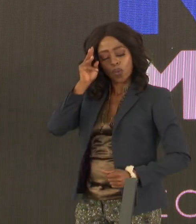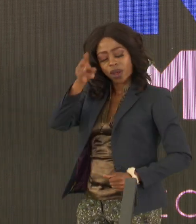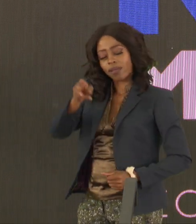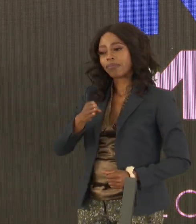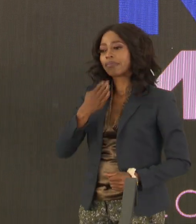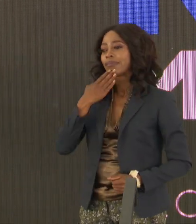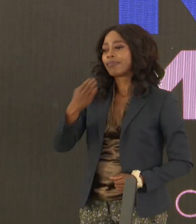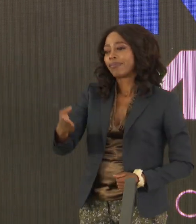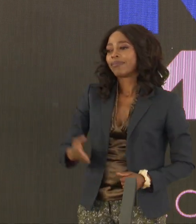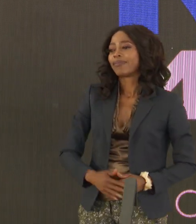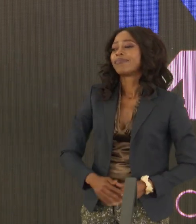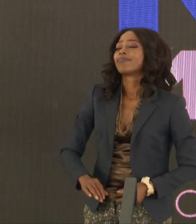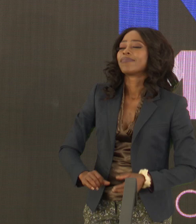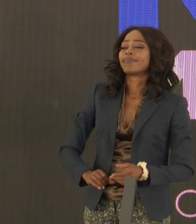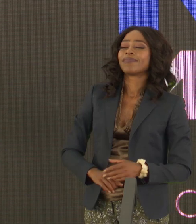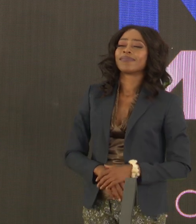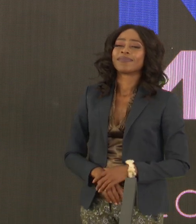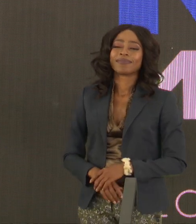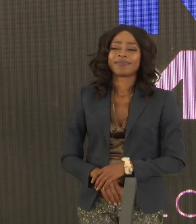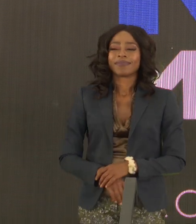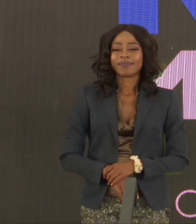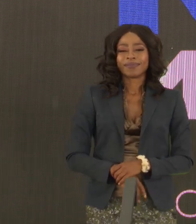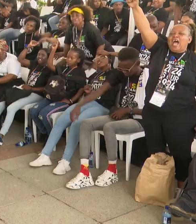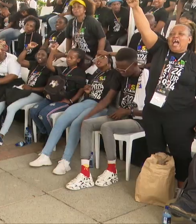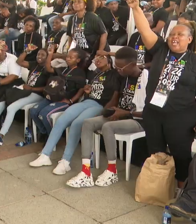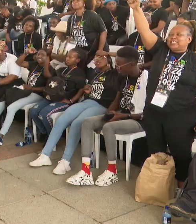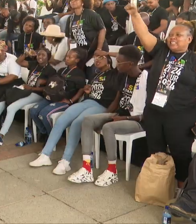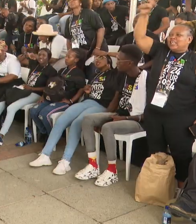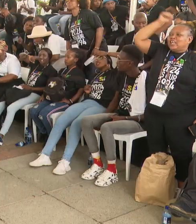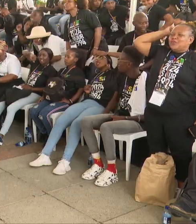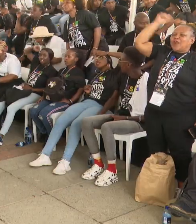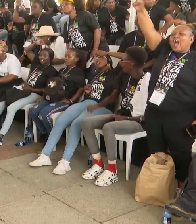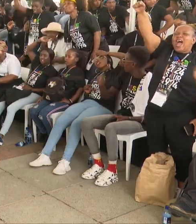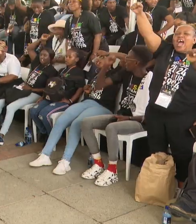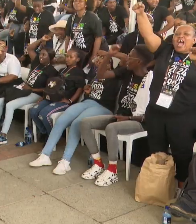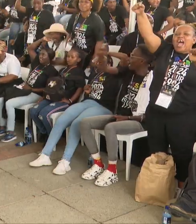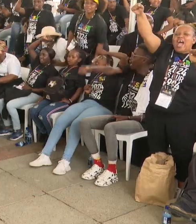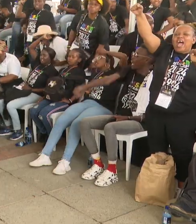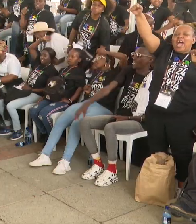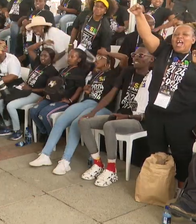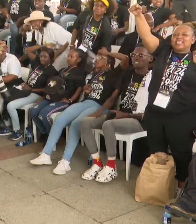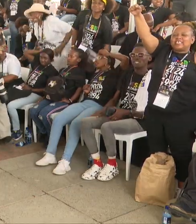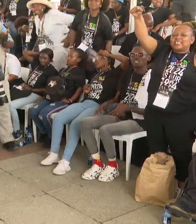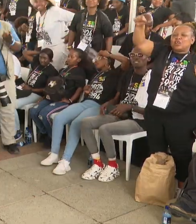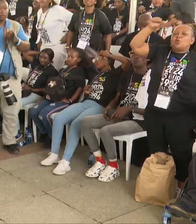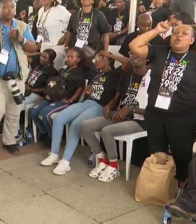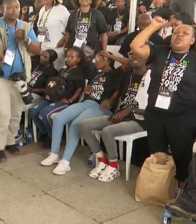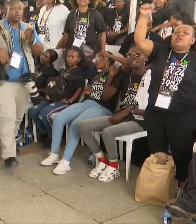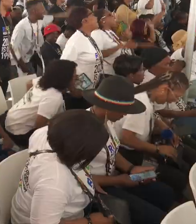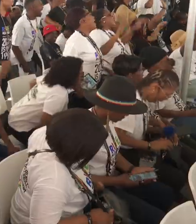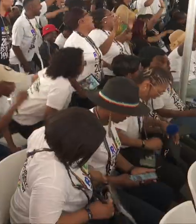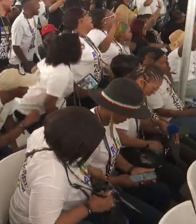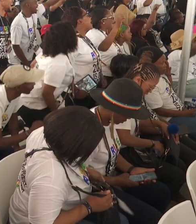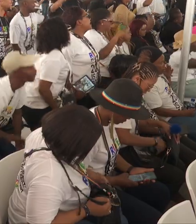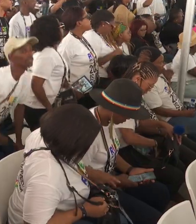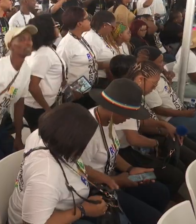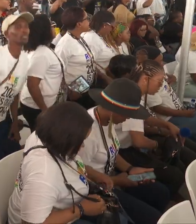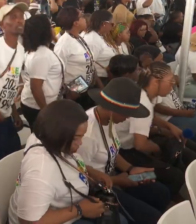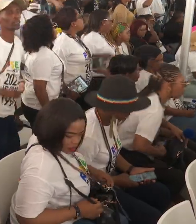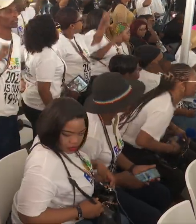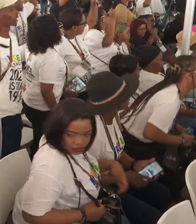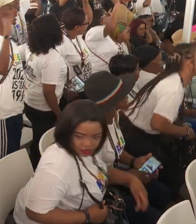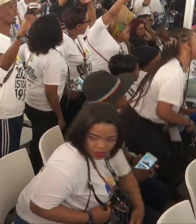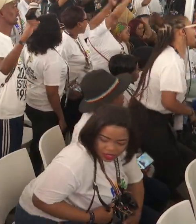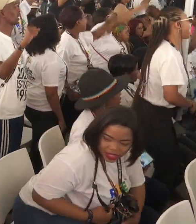you. Rise, Mzansi, rise! Rise, Mzansi, rise! I rise! I